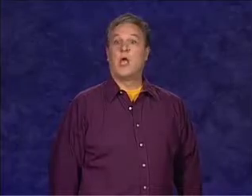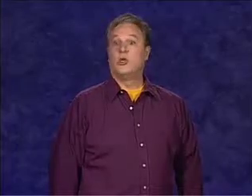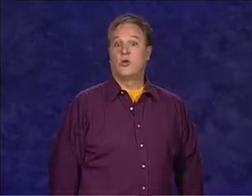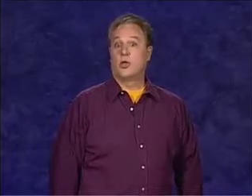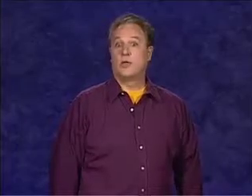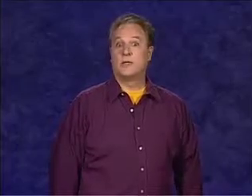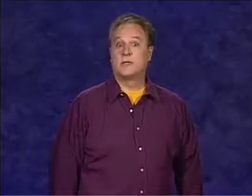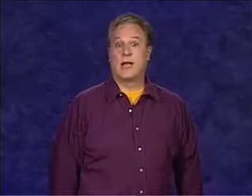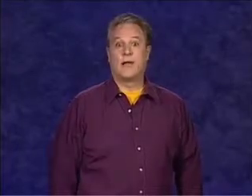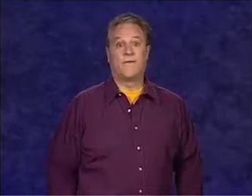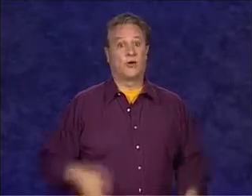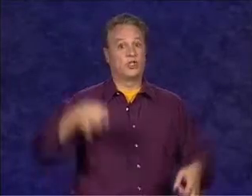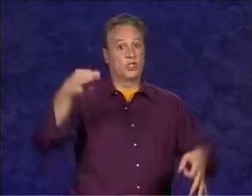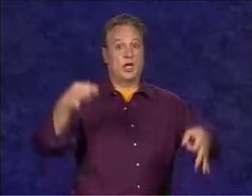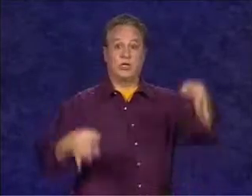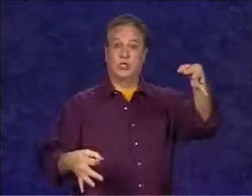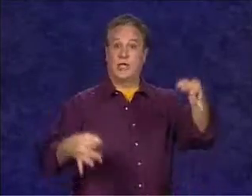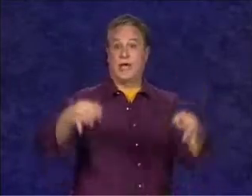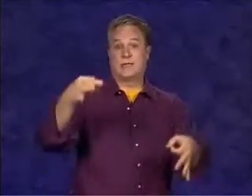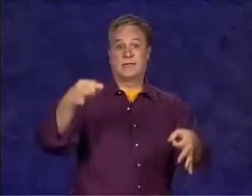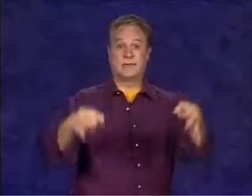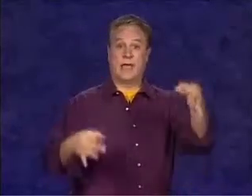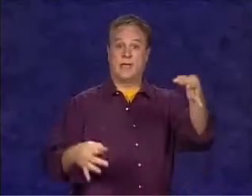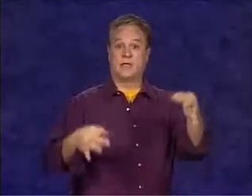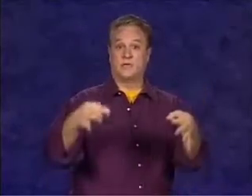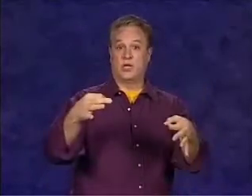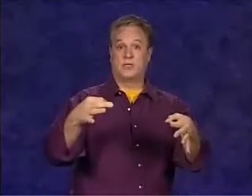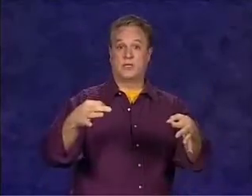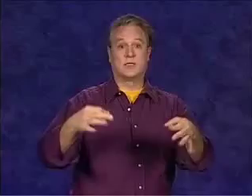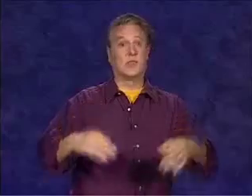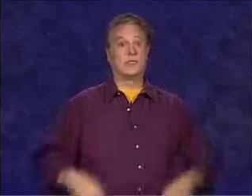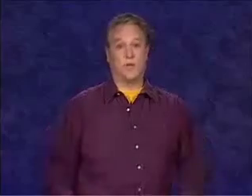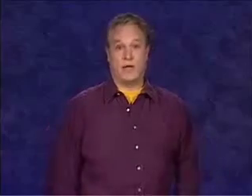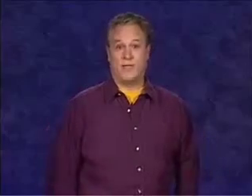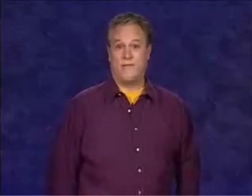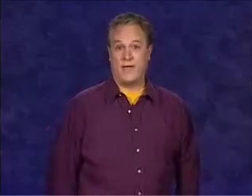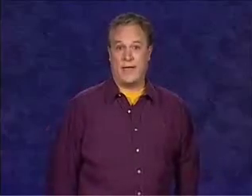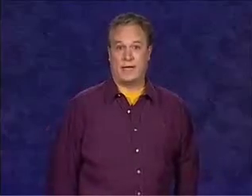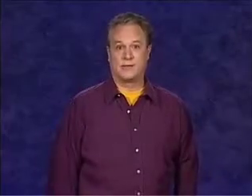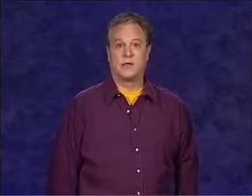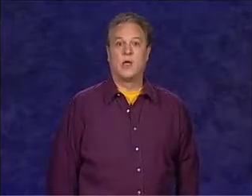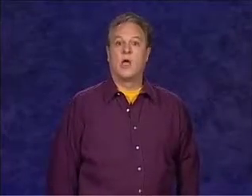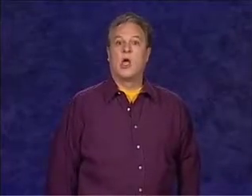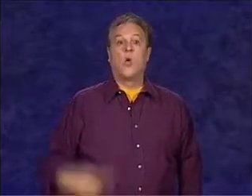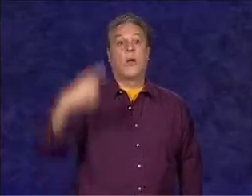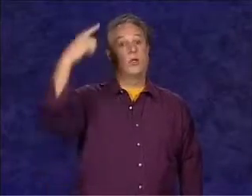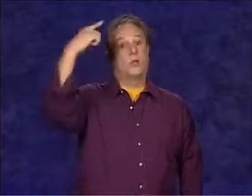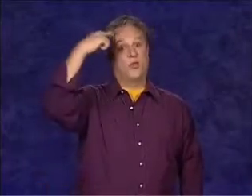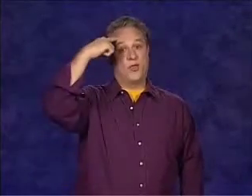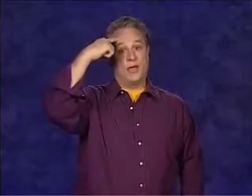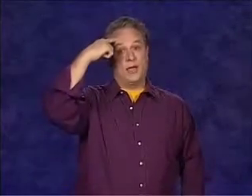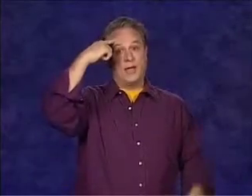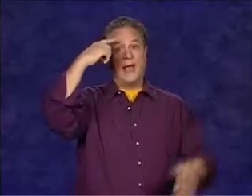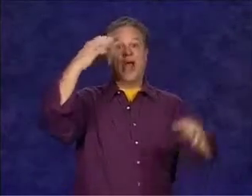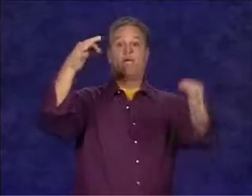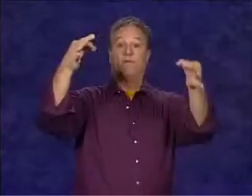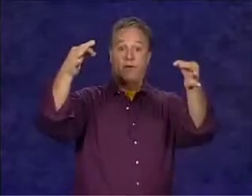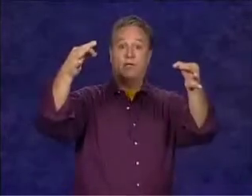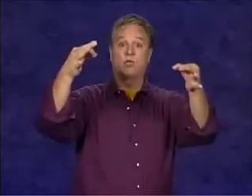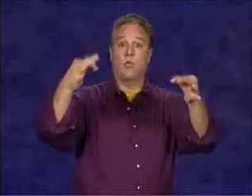You learn the sign for judge as the scales of justice was weighing the facts. When you think and finish weighing